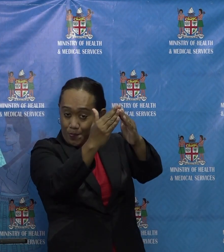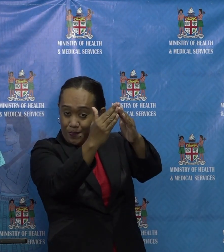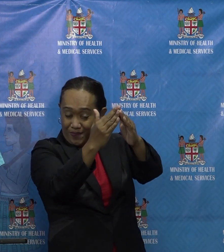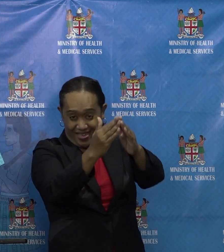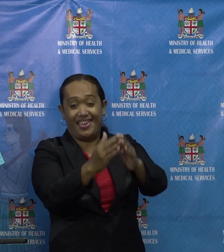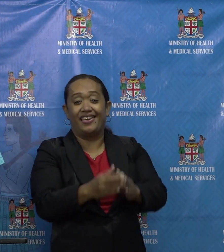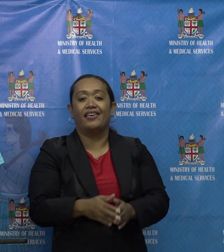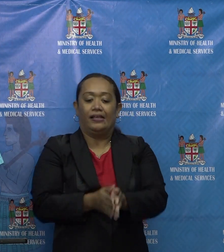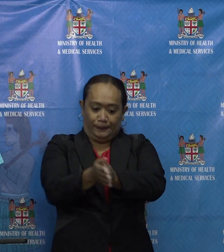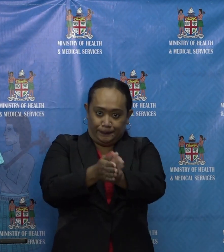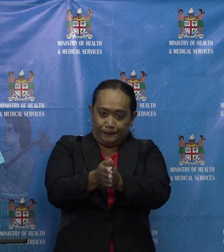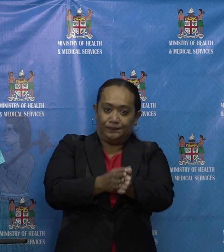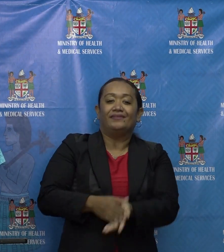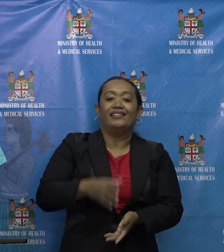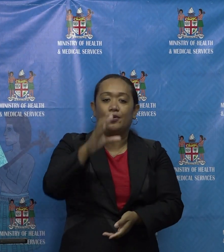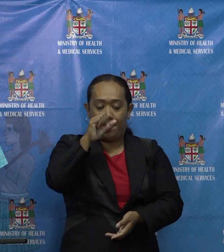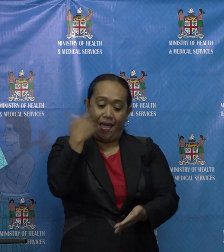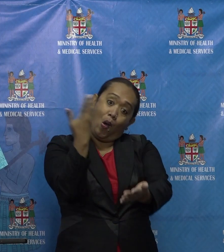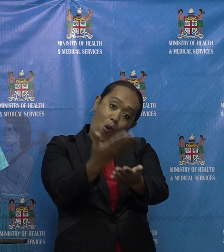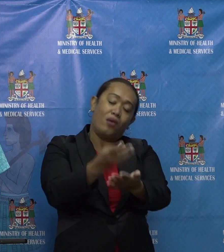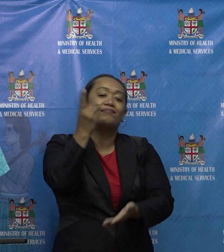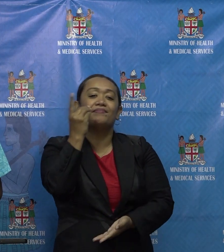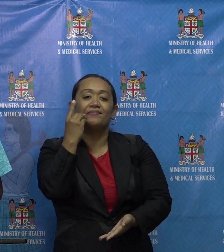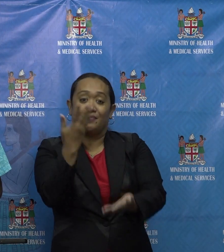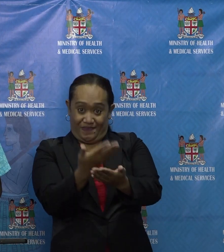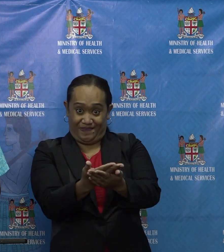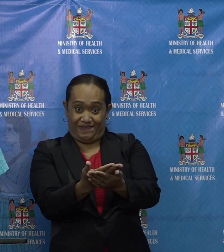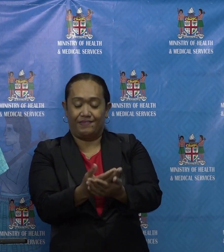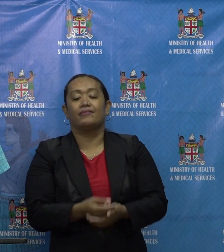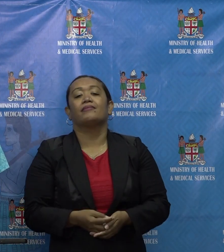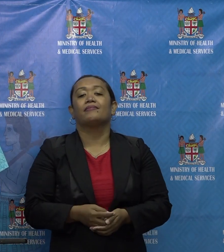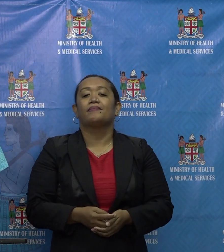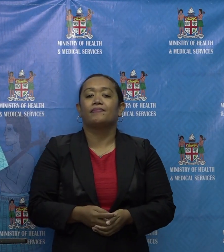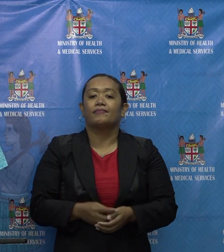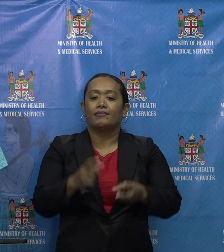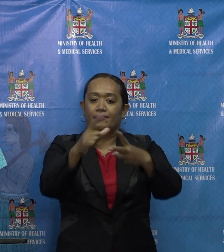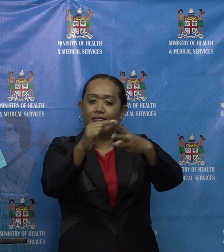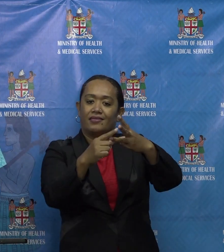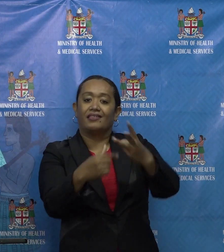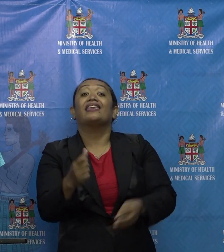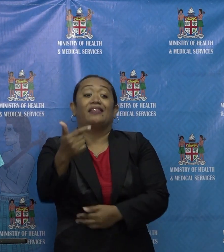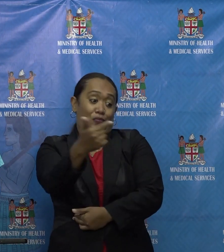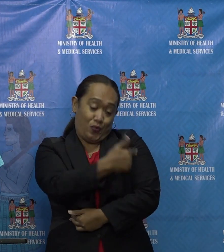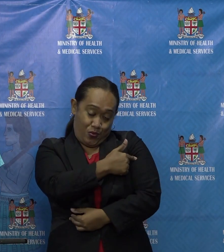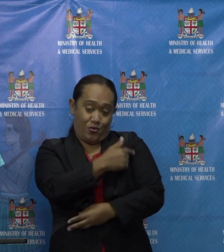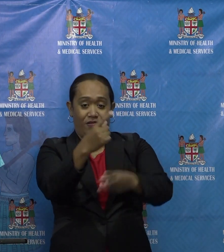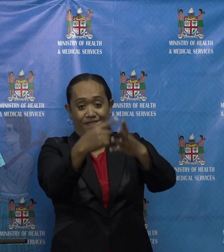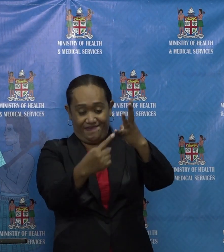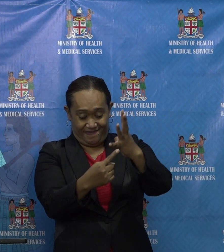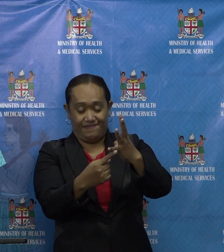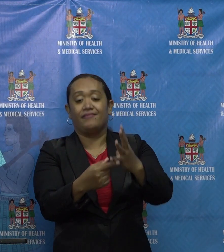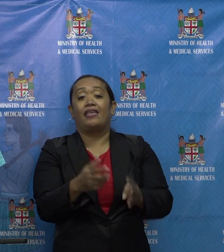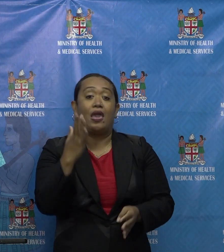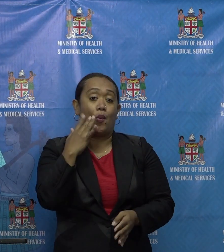download and activate Care Fiji app card, and of course the get vaccinated card when the